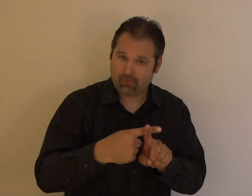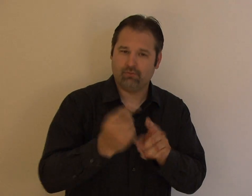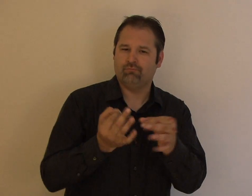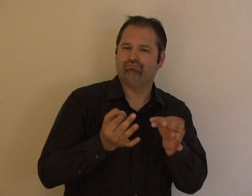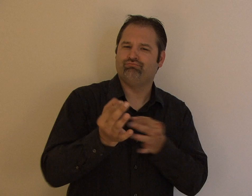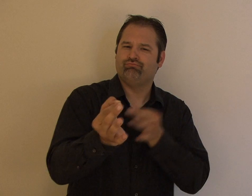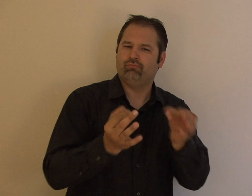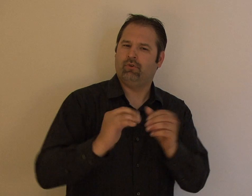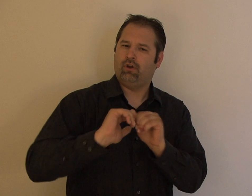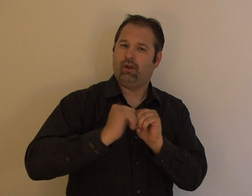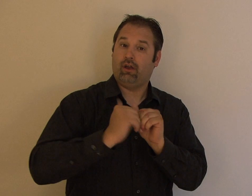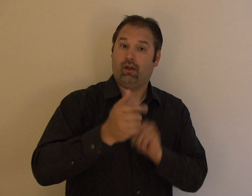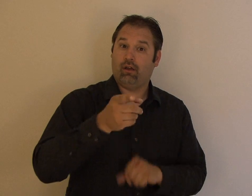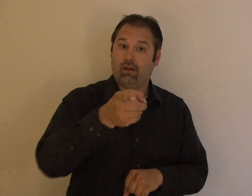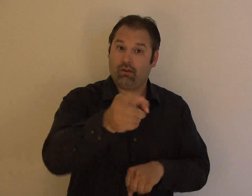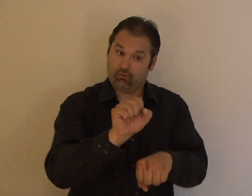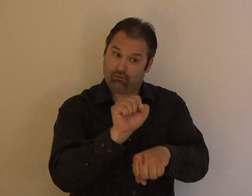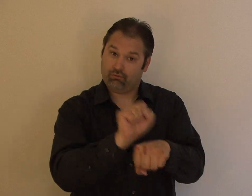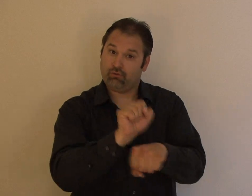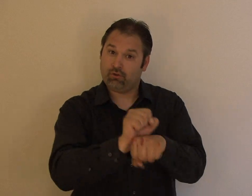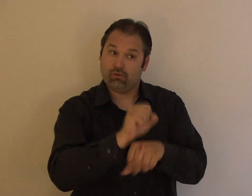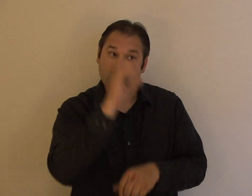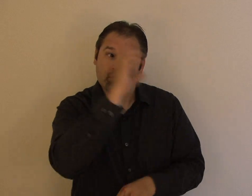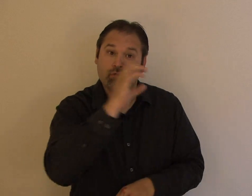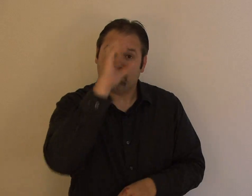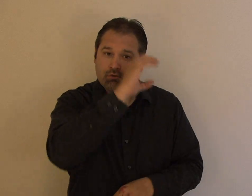It will also help you develop a winning job search strategy.